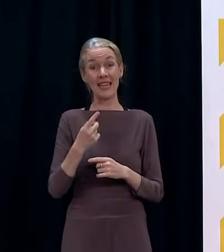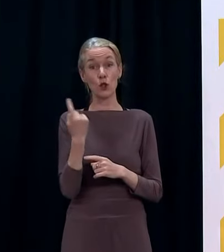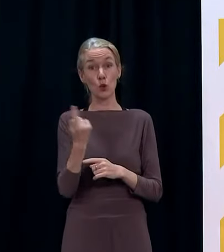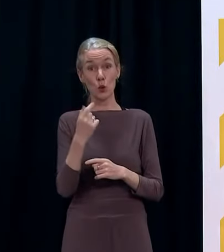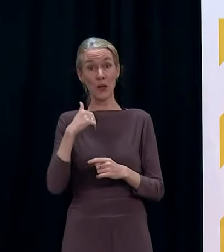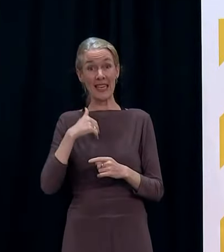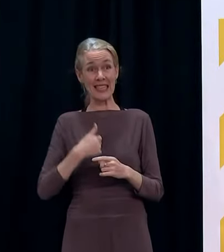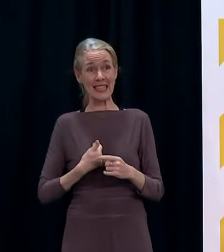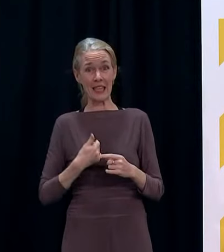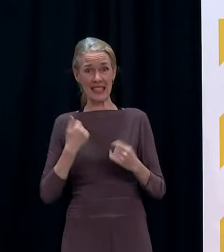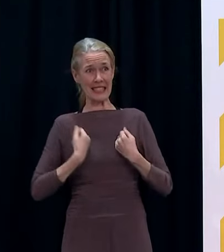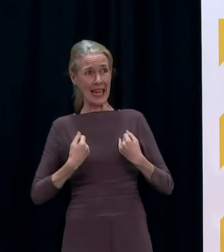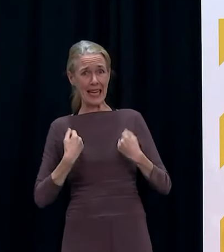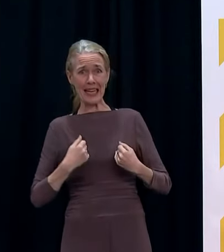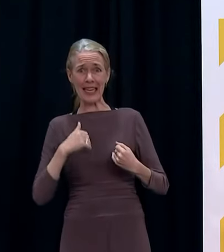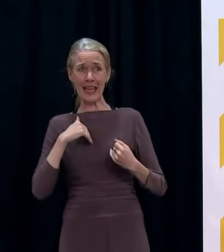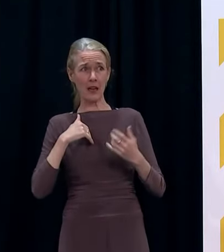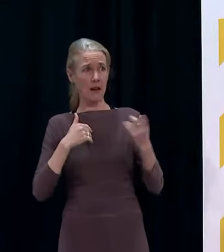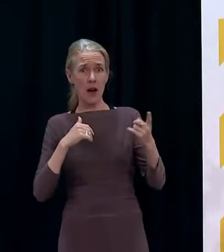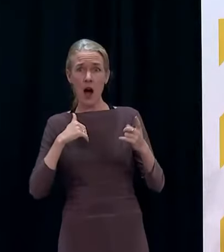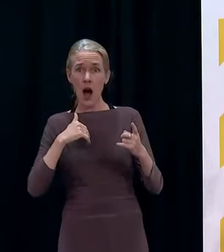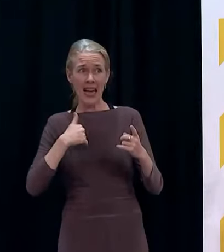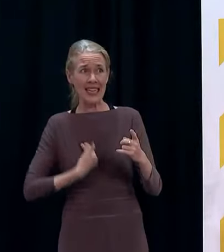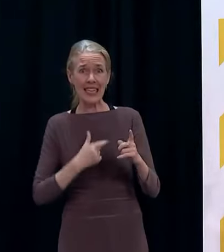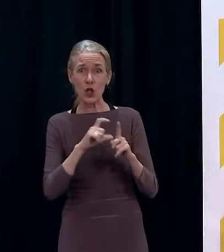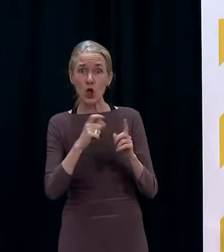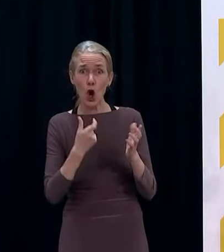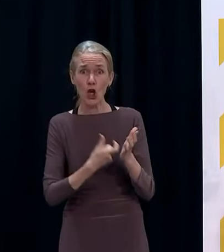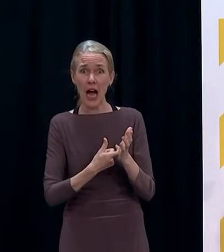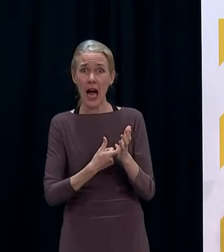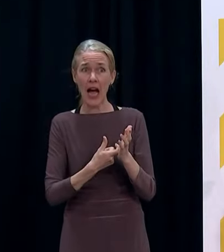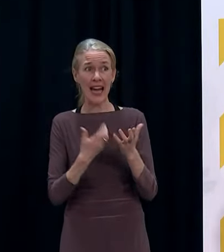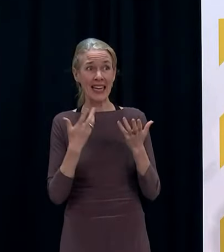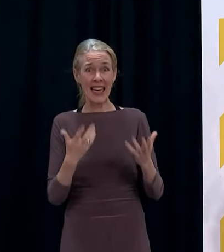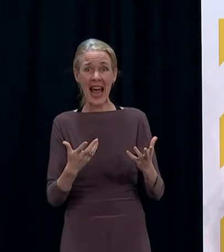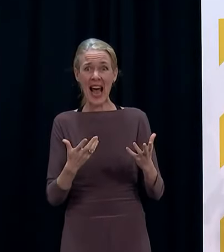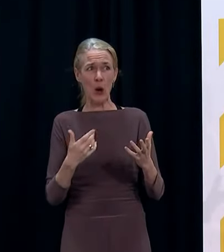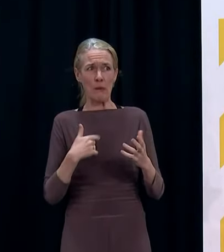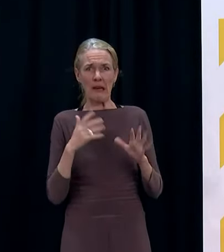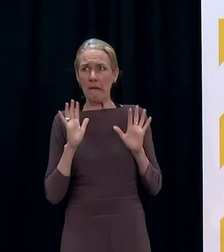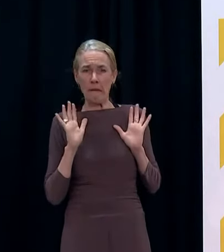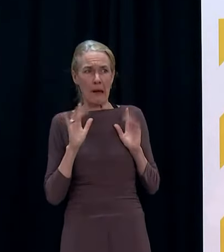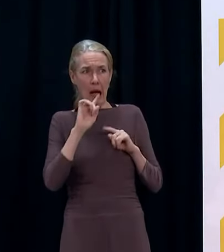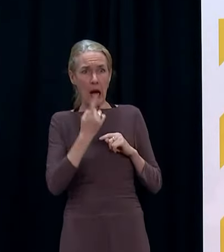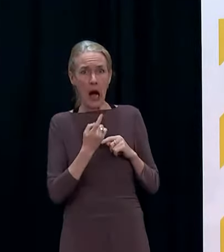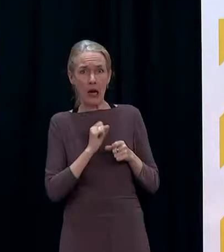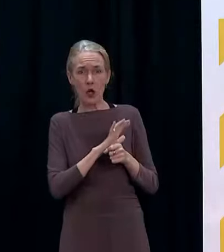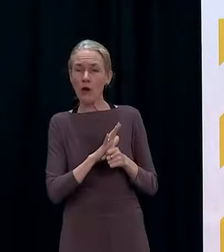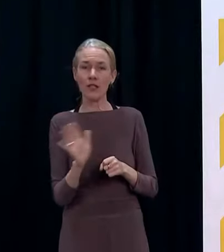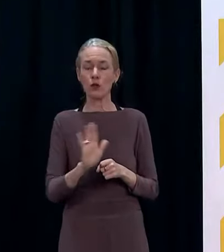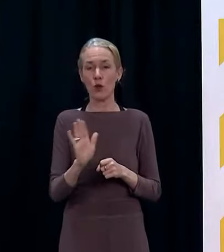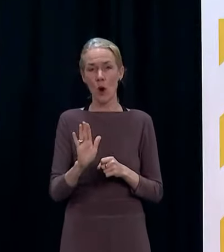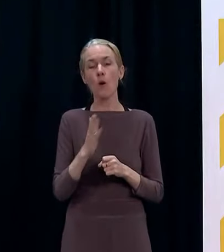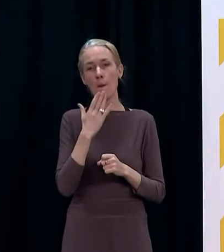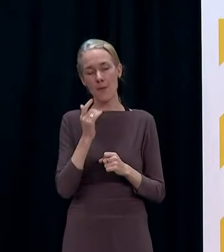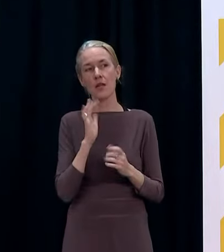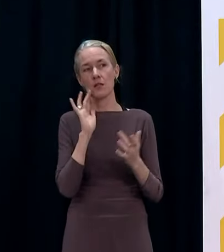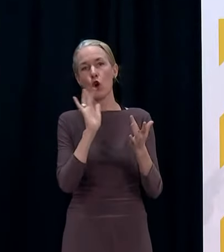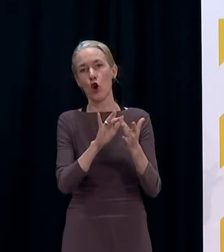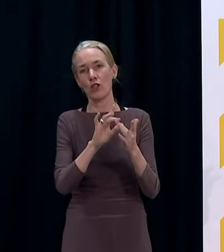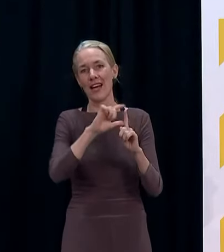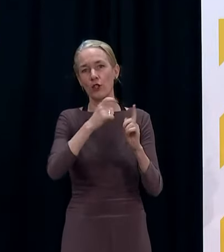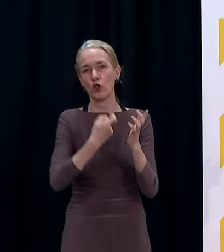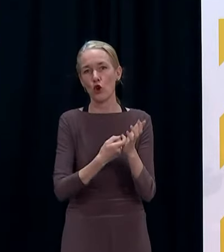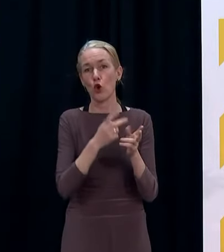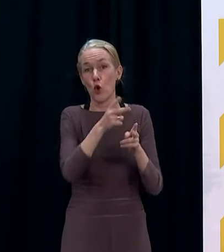do so when they need it. Do not delay care. Hospitals across the motu, including at Tamaki Makaurau, are